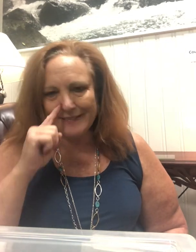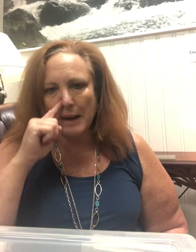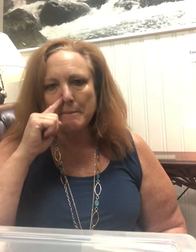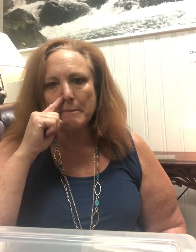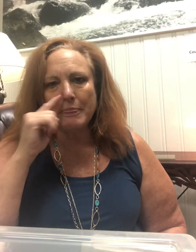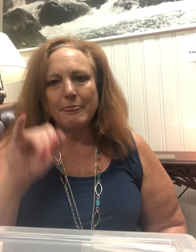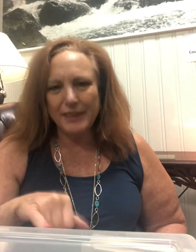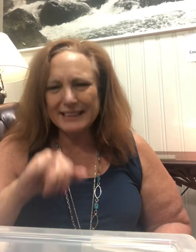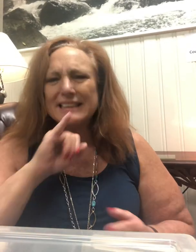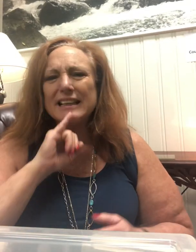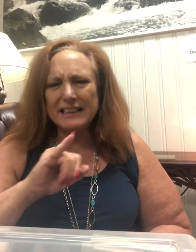that. This is